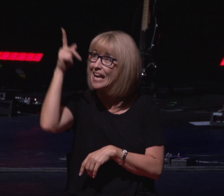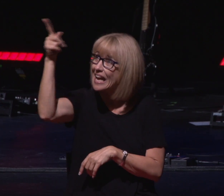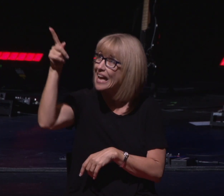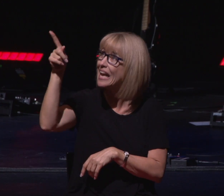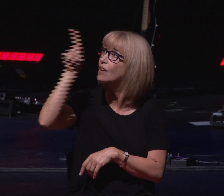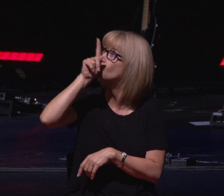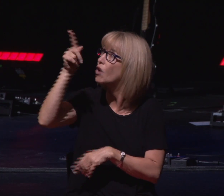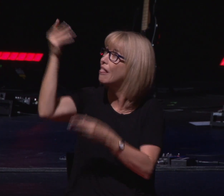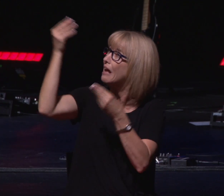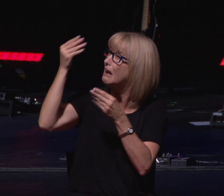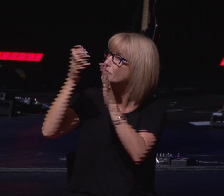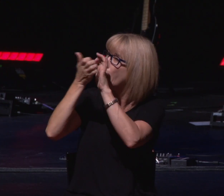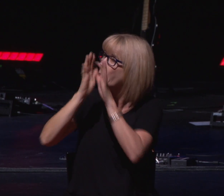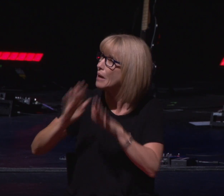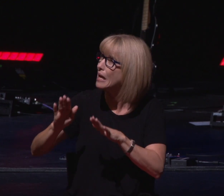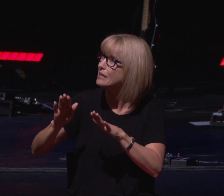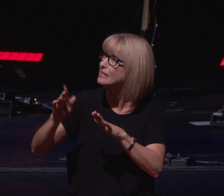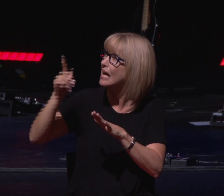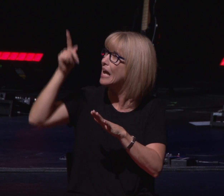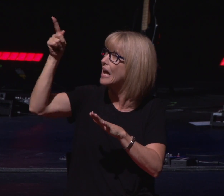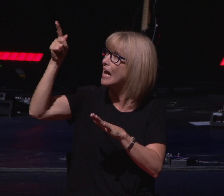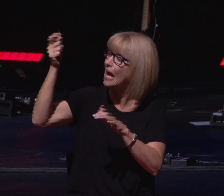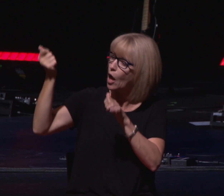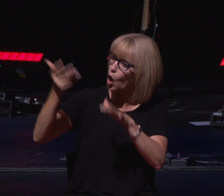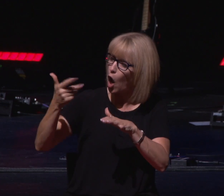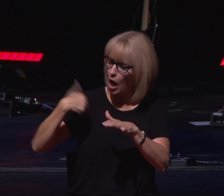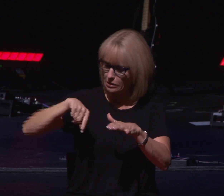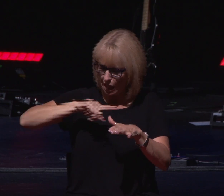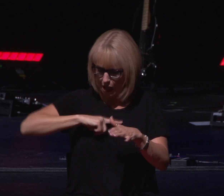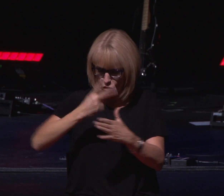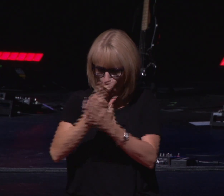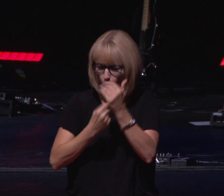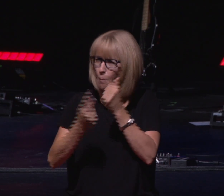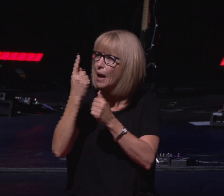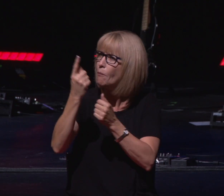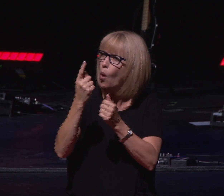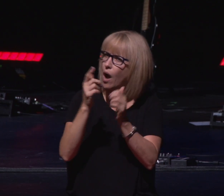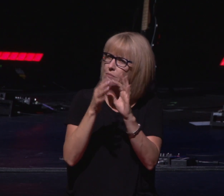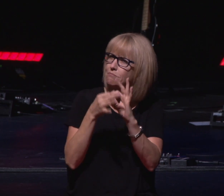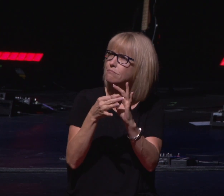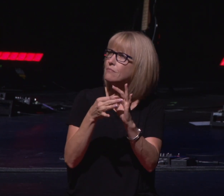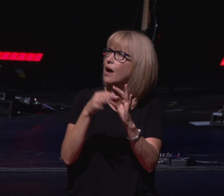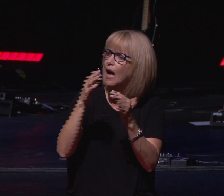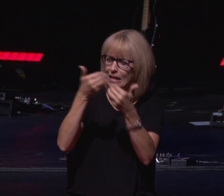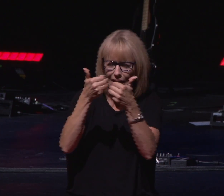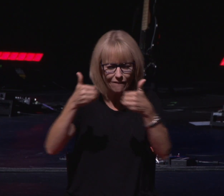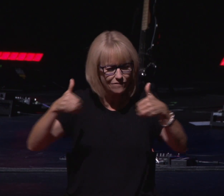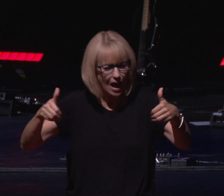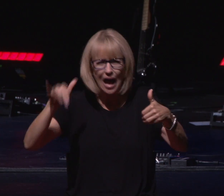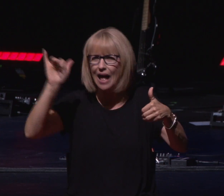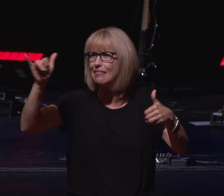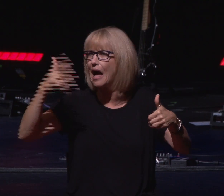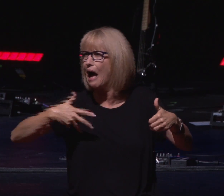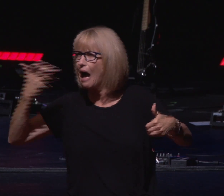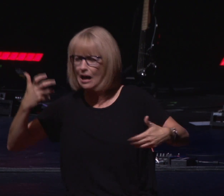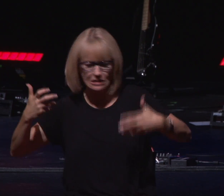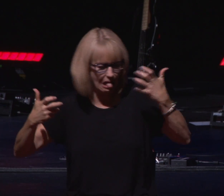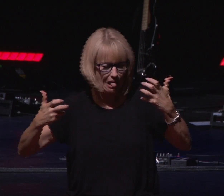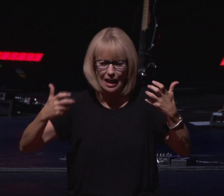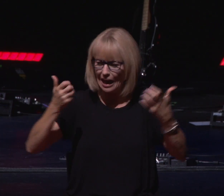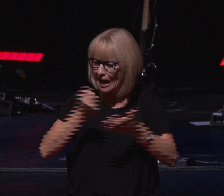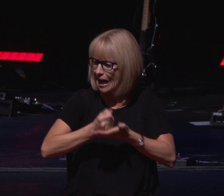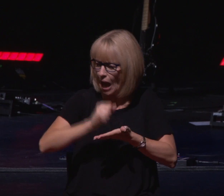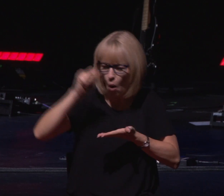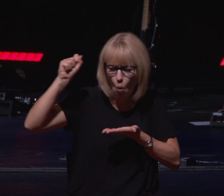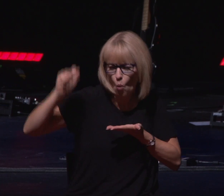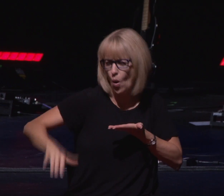peace, who has made the two one and has destroyed the barrier, the dividing wall of hostility, by abolishing in his flesh its